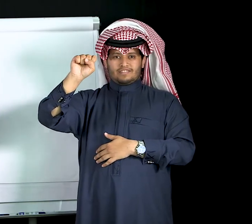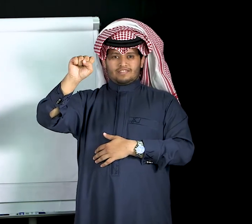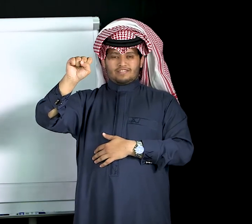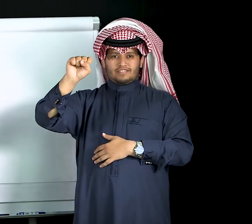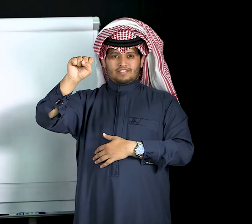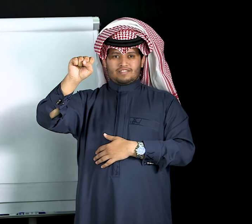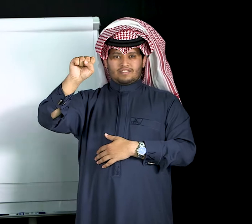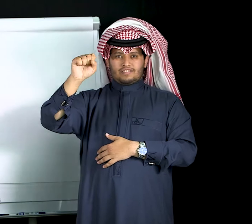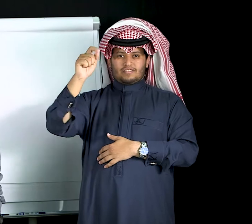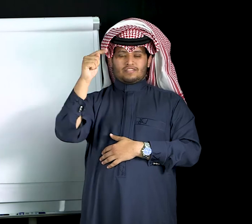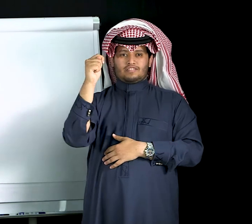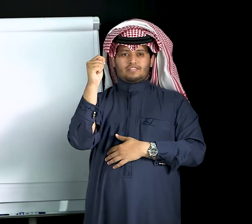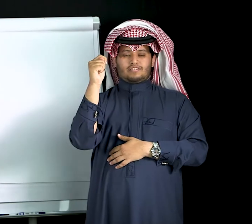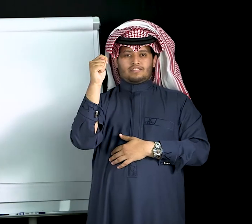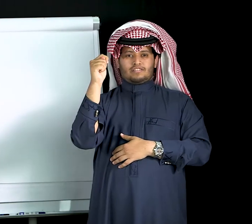T,